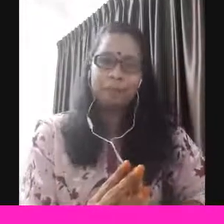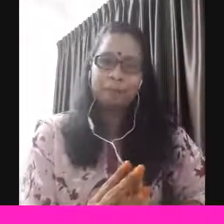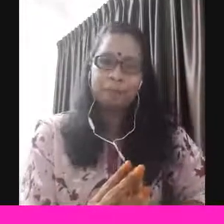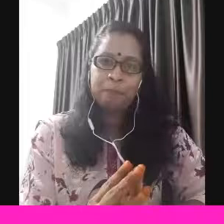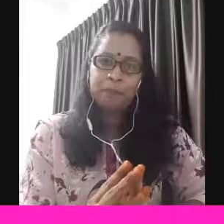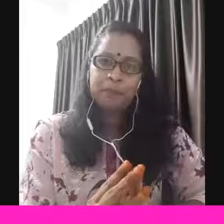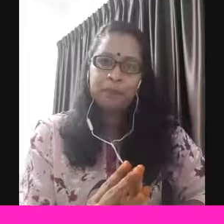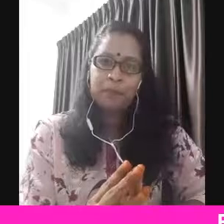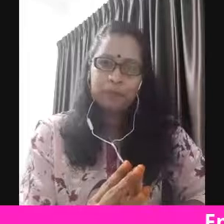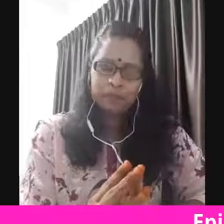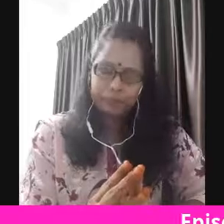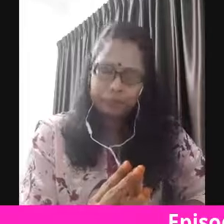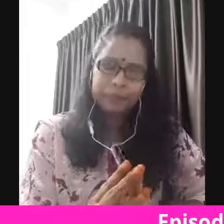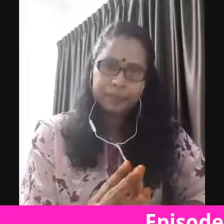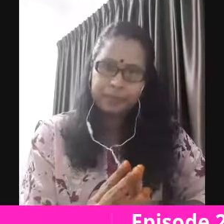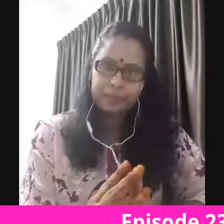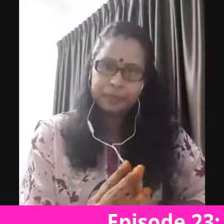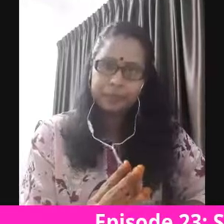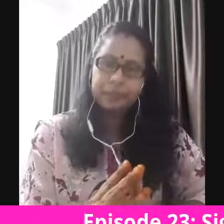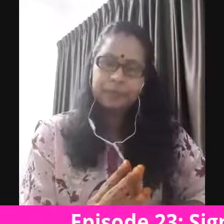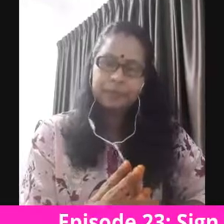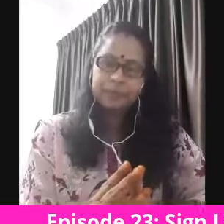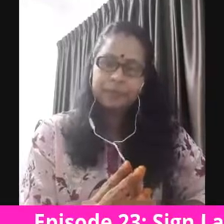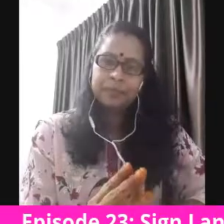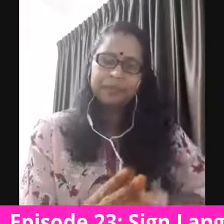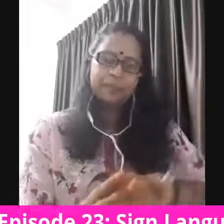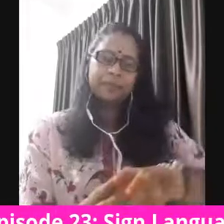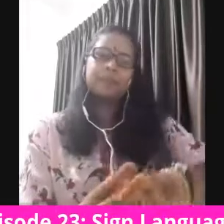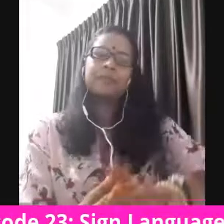language. secondary school, high school,